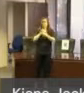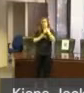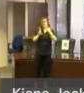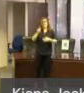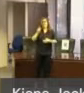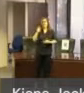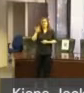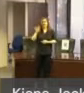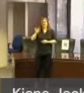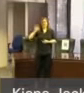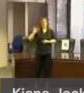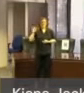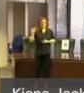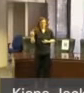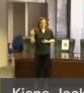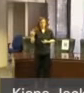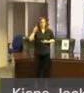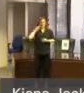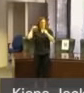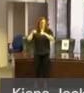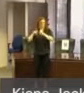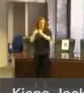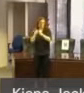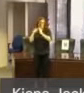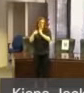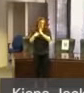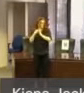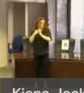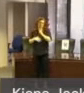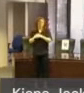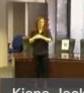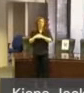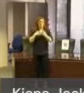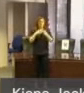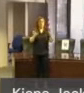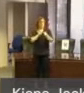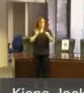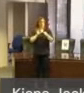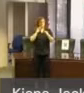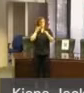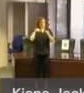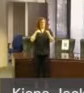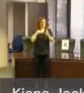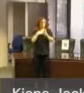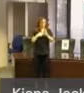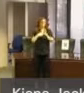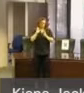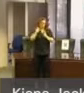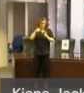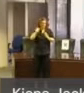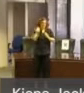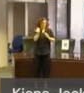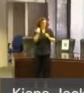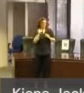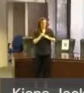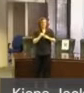111891 of the Department's Rules and Regulations. The public comment hearing for these rules will also be held on September 15th at